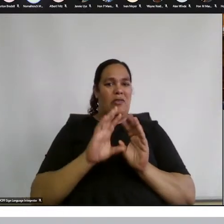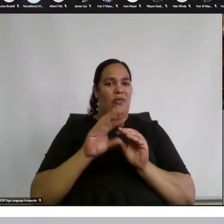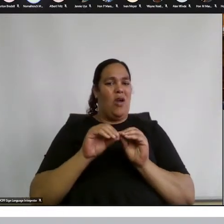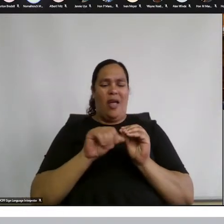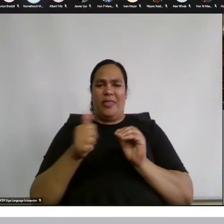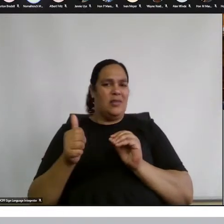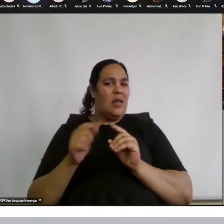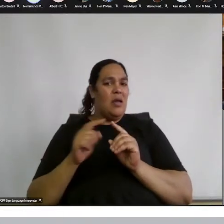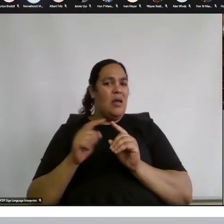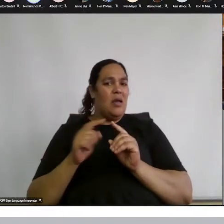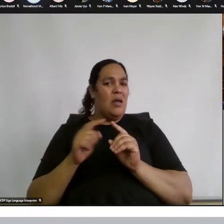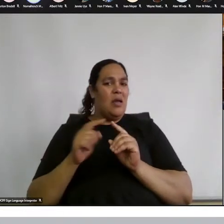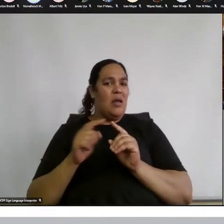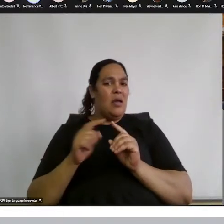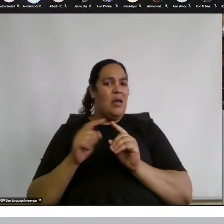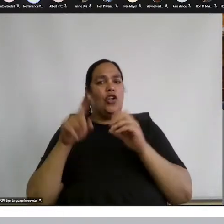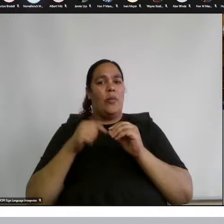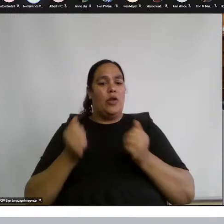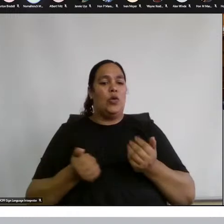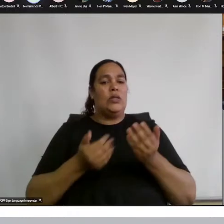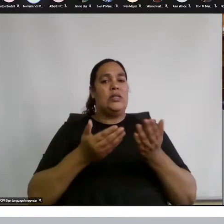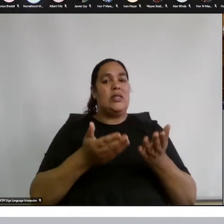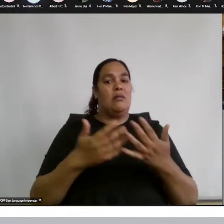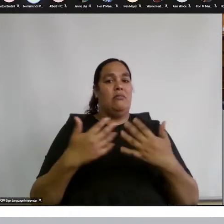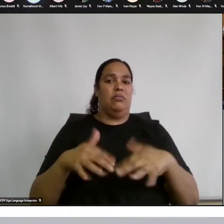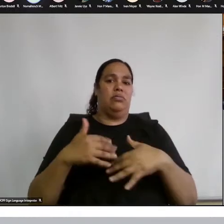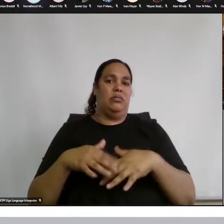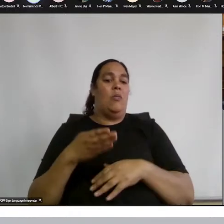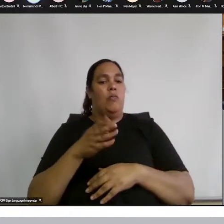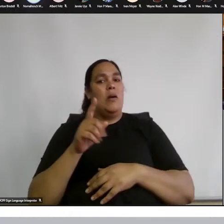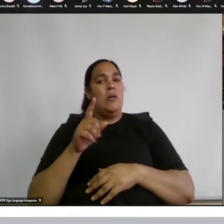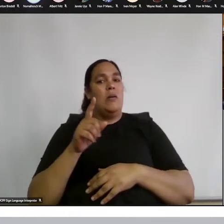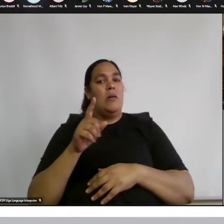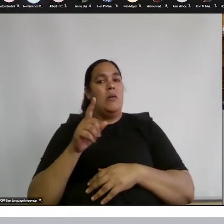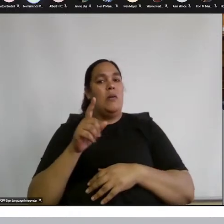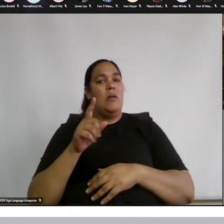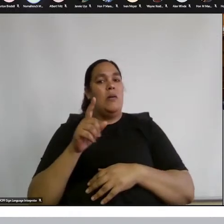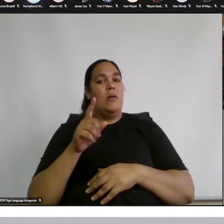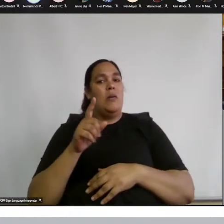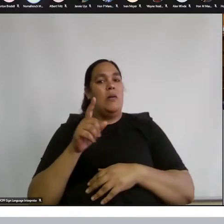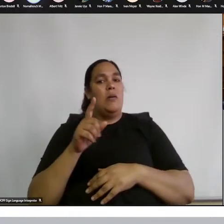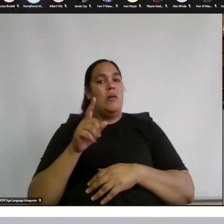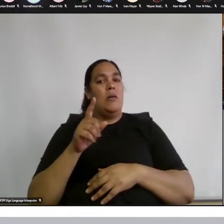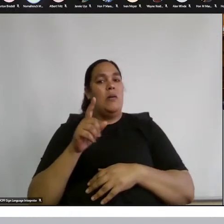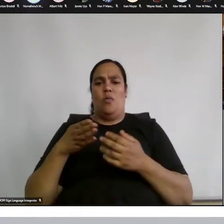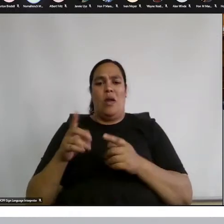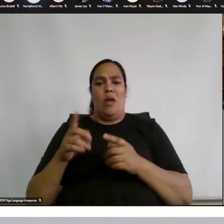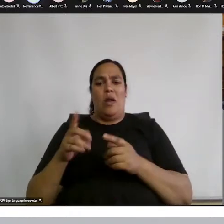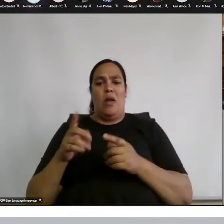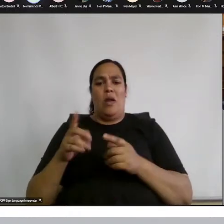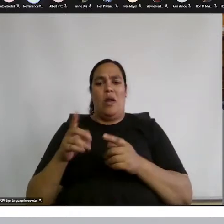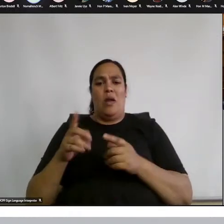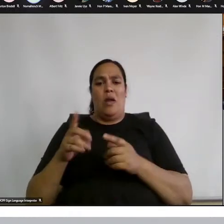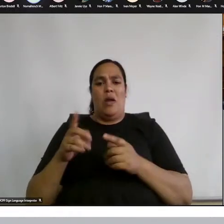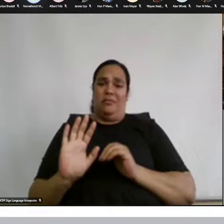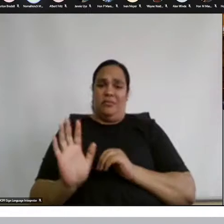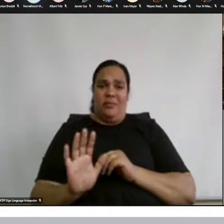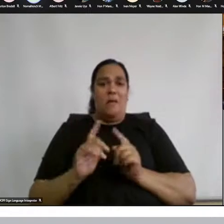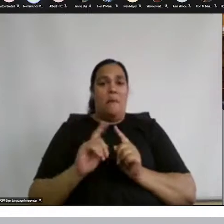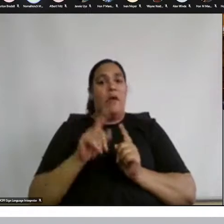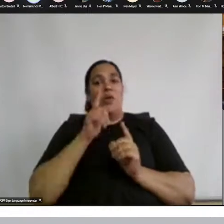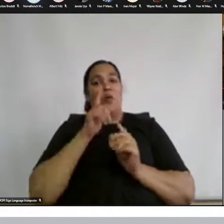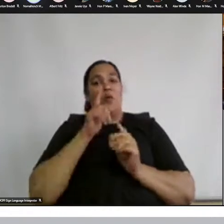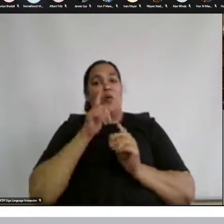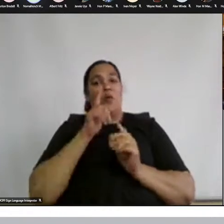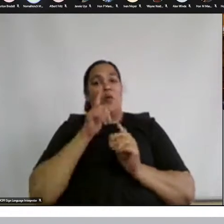course, the issue of the service rationing has always been there. It's part of the health system anywhere in the world, but I'm not talking about that. I'm talking